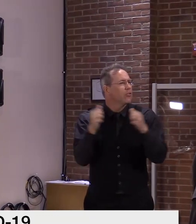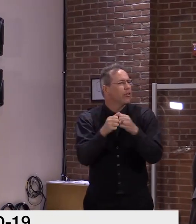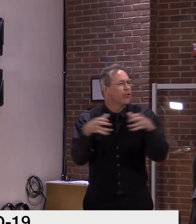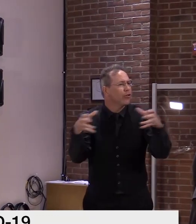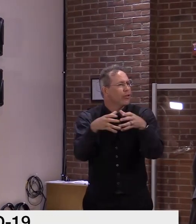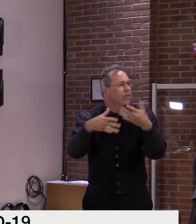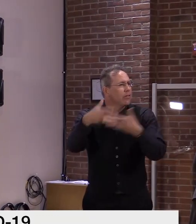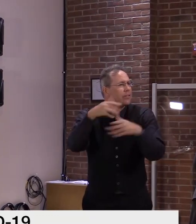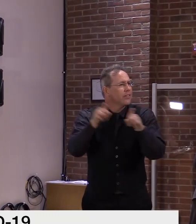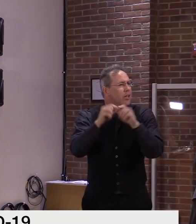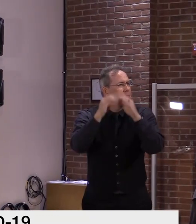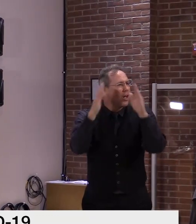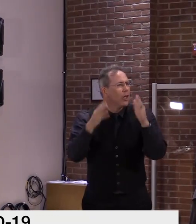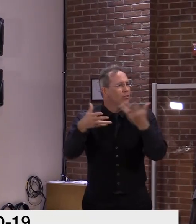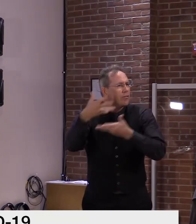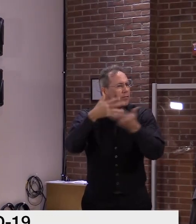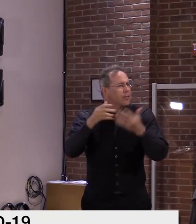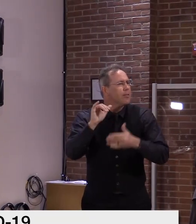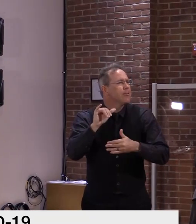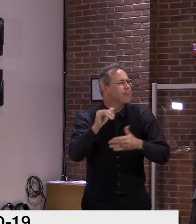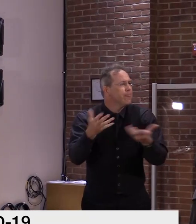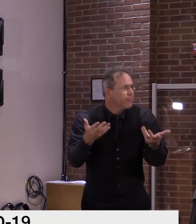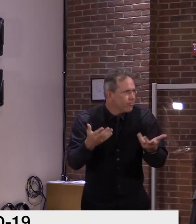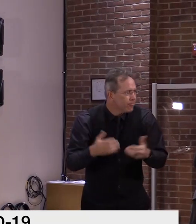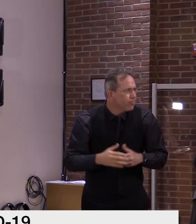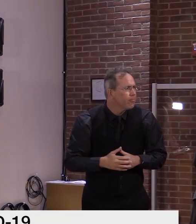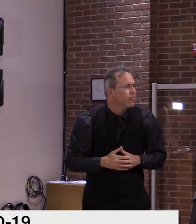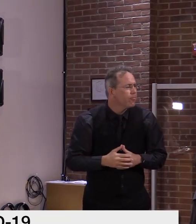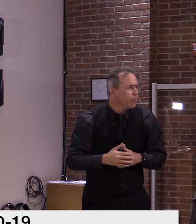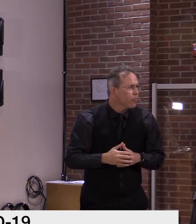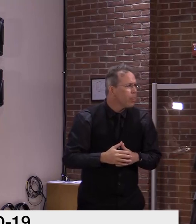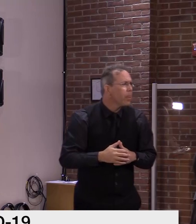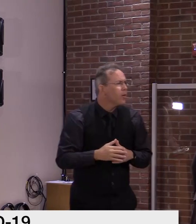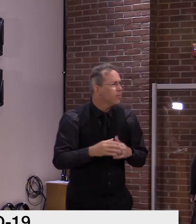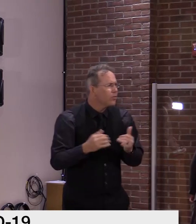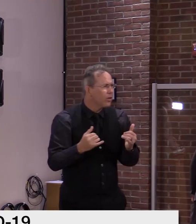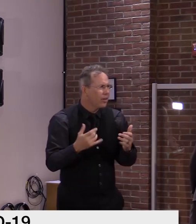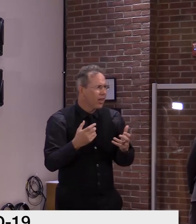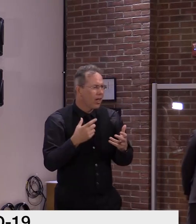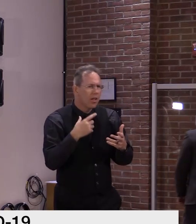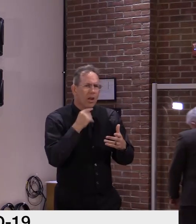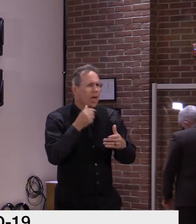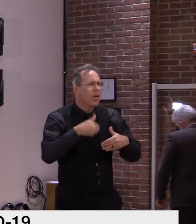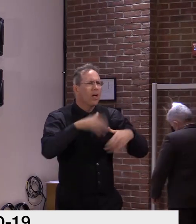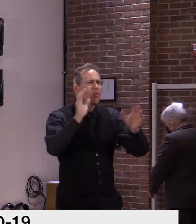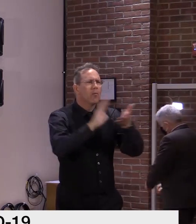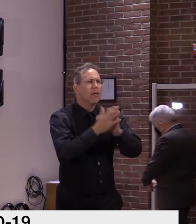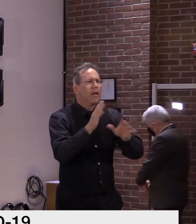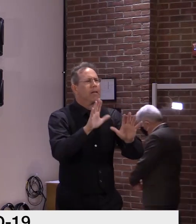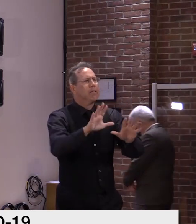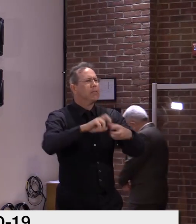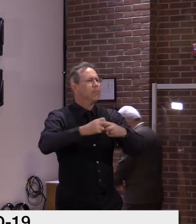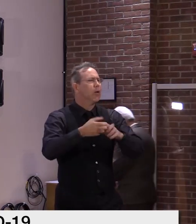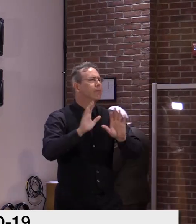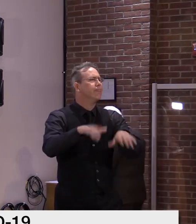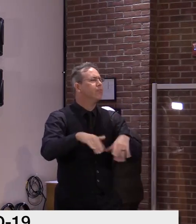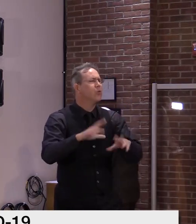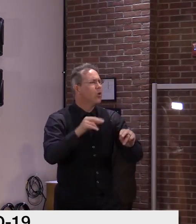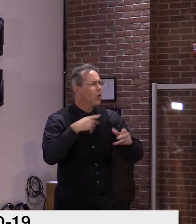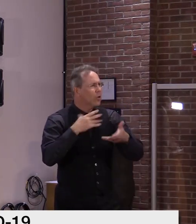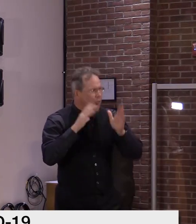the community either. We're working on this, and I can't really give you any further answer than what I've just given